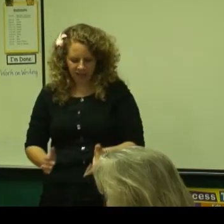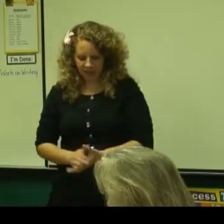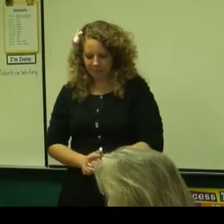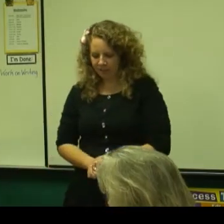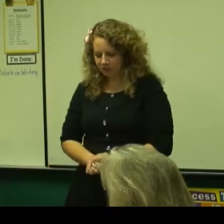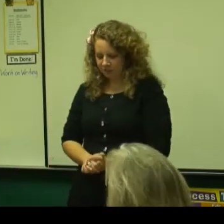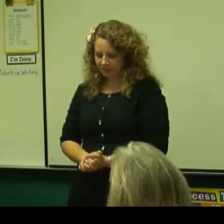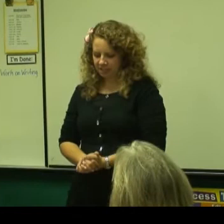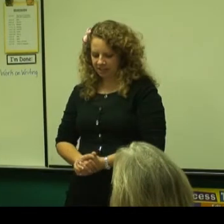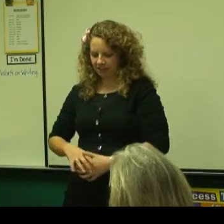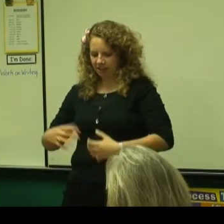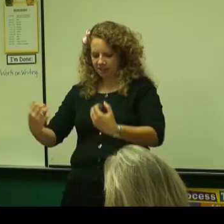Okay, page 50, love.